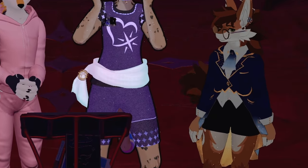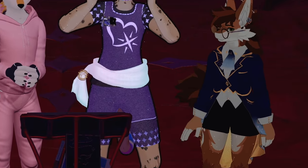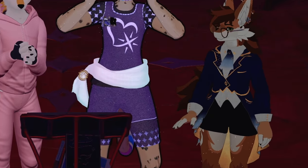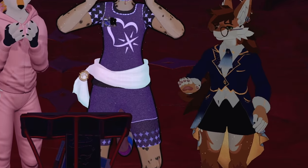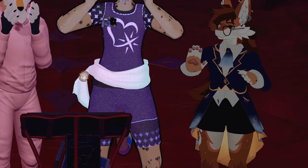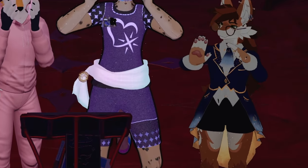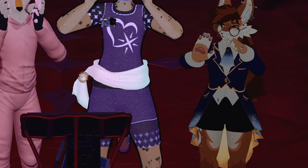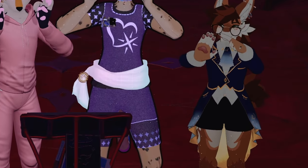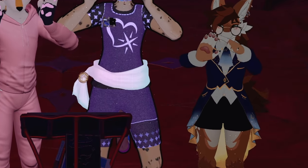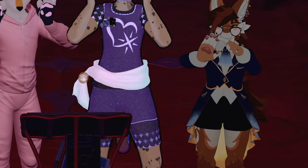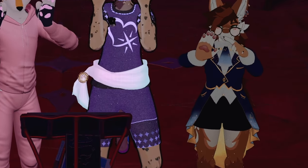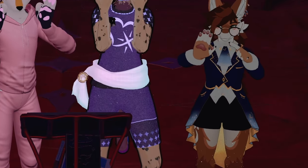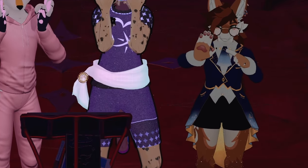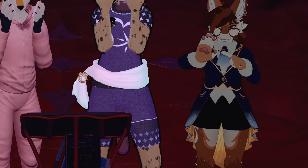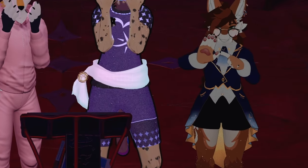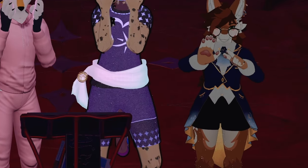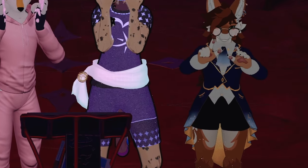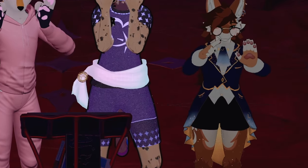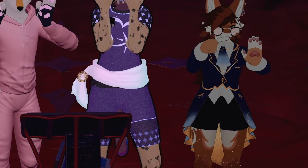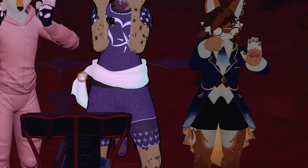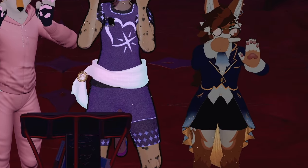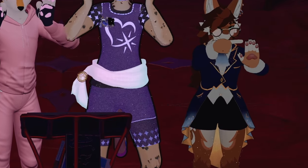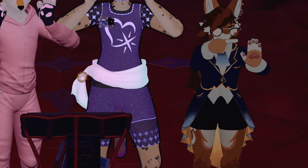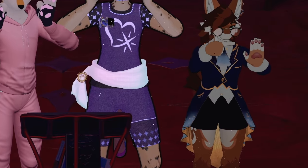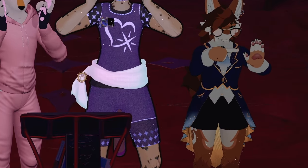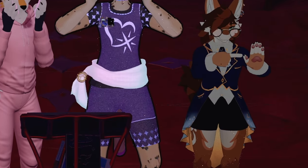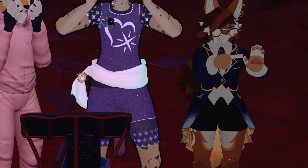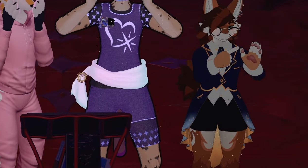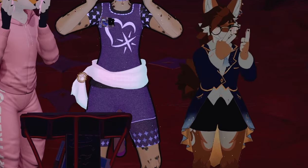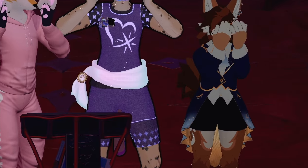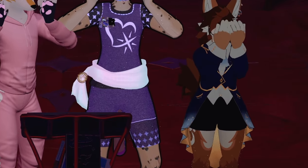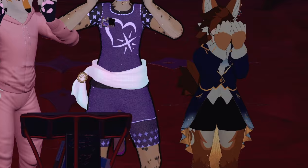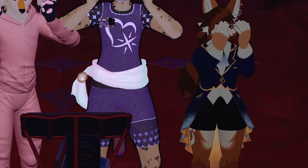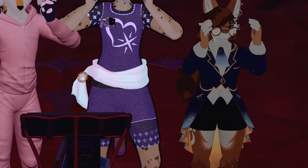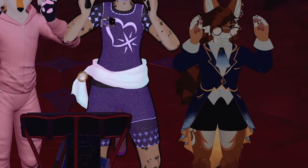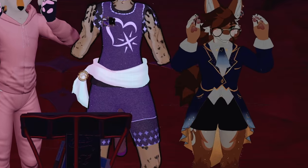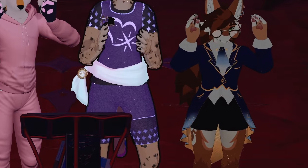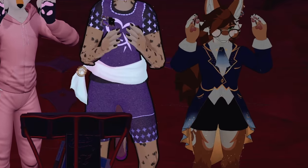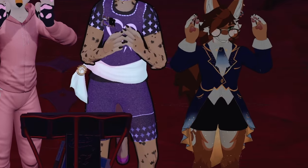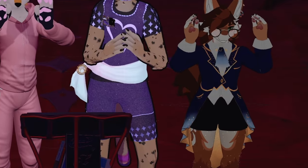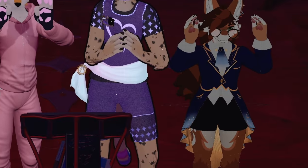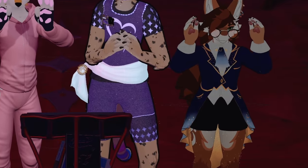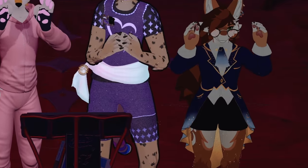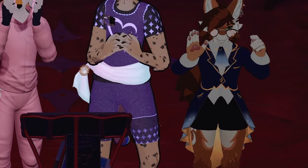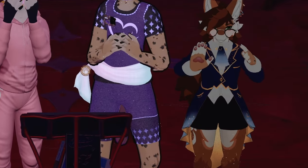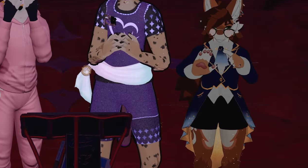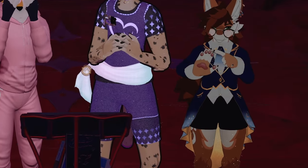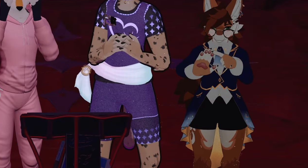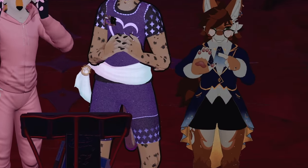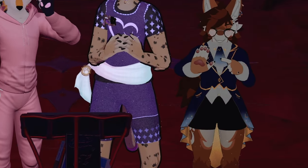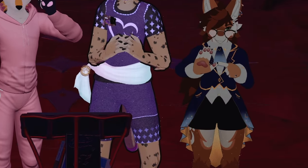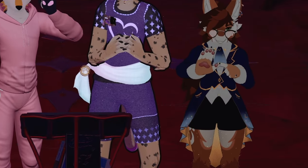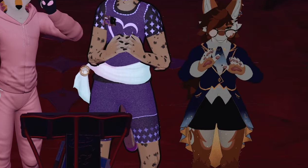is with F hands. You start in front of your face and go out to the side like you're making a VR